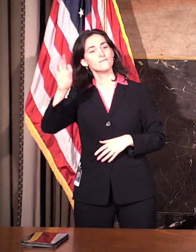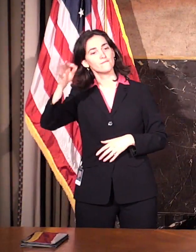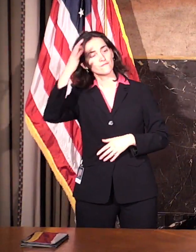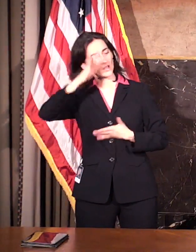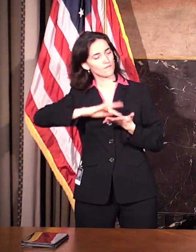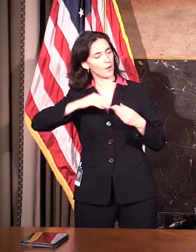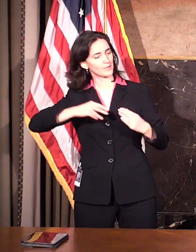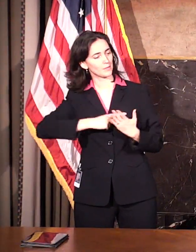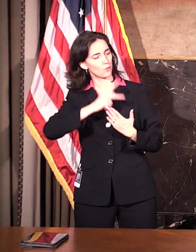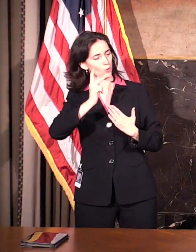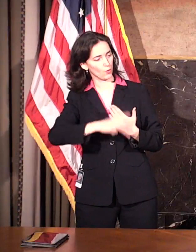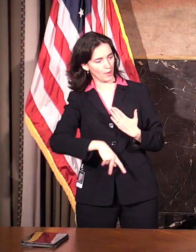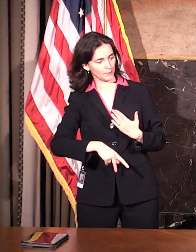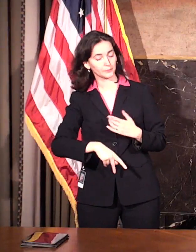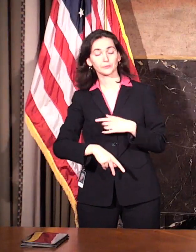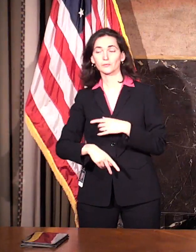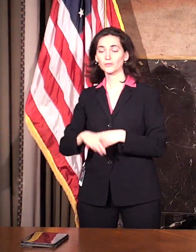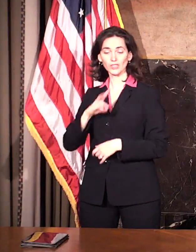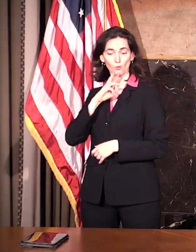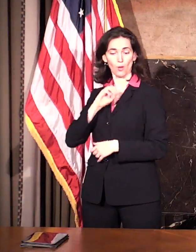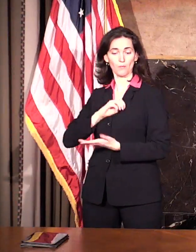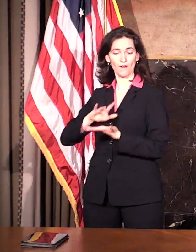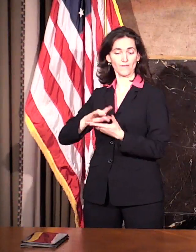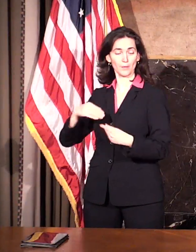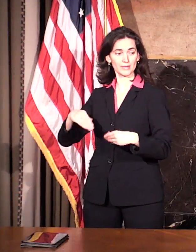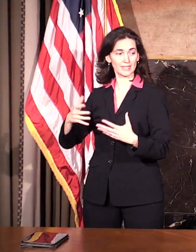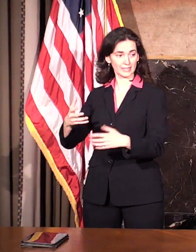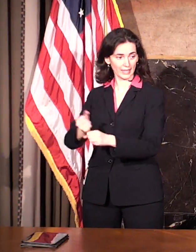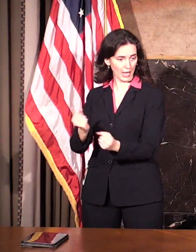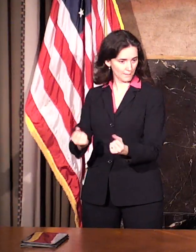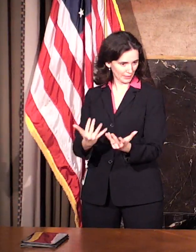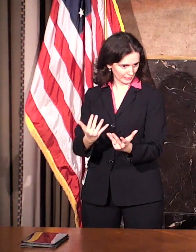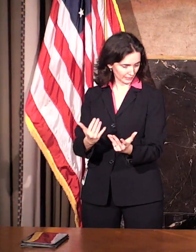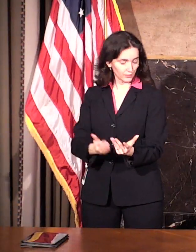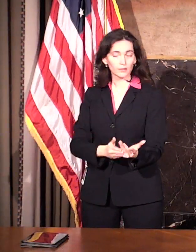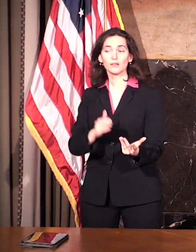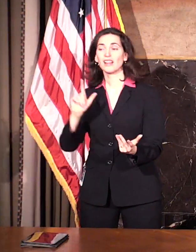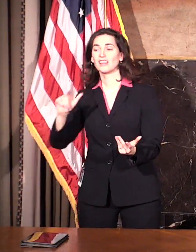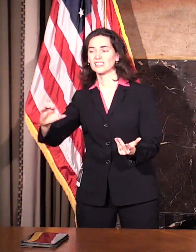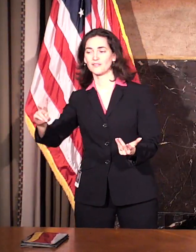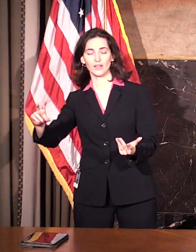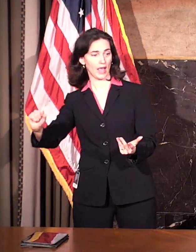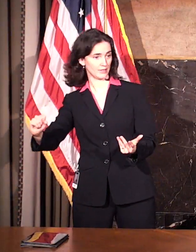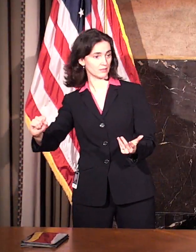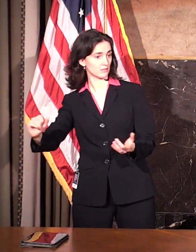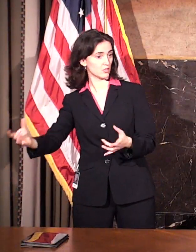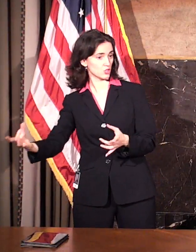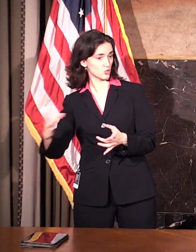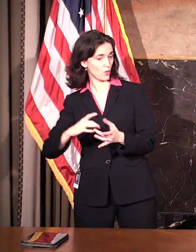pharmacy program, how many doses are the Walmart pharmacies getting now? And when the CVS pharmacies come online, will they be